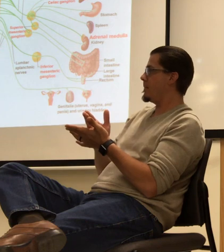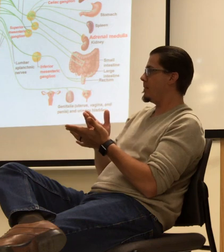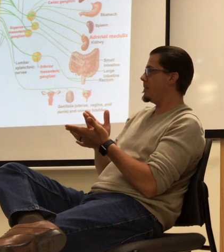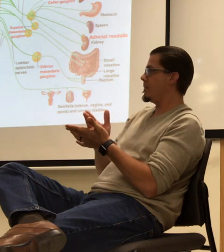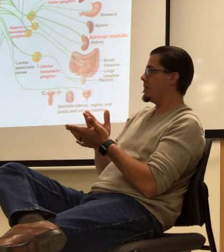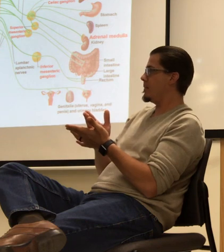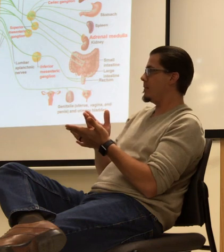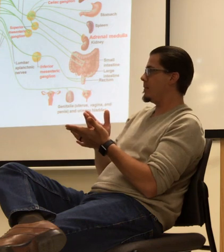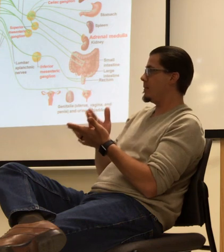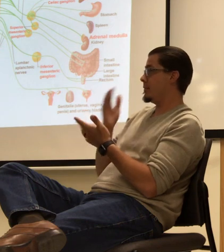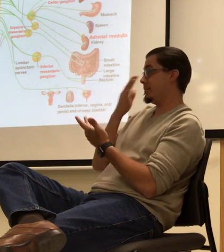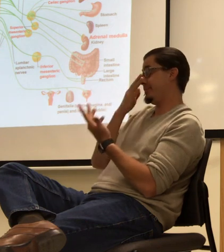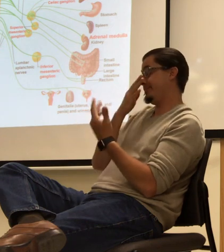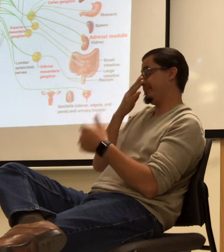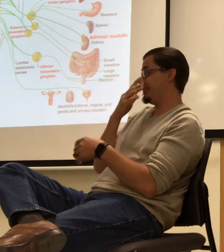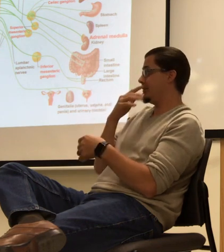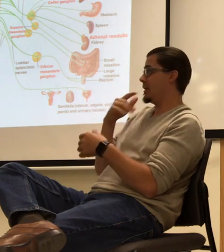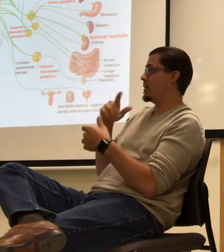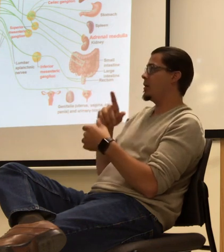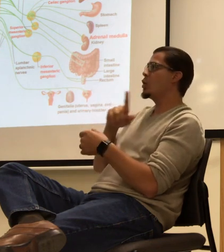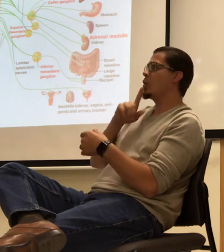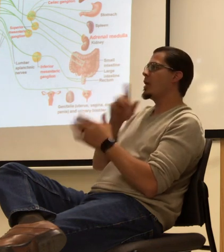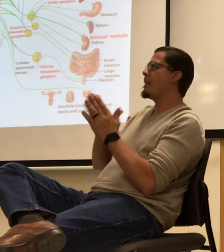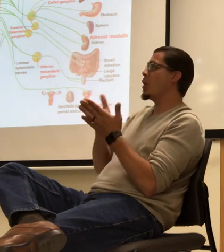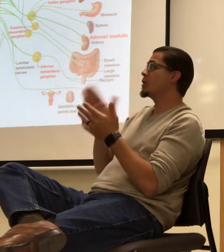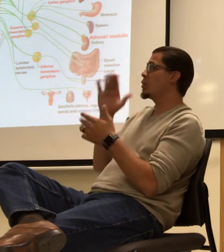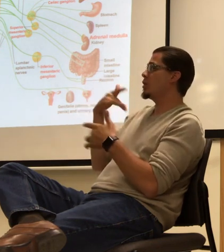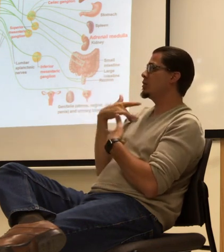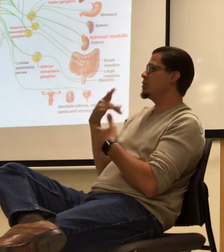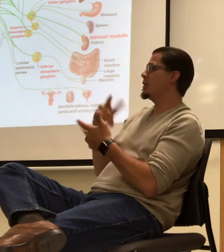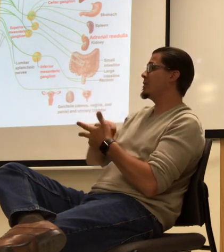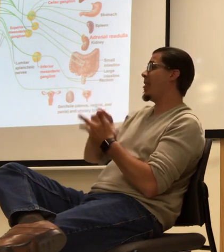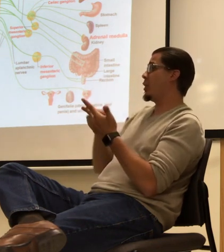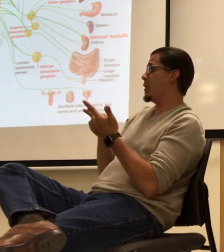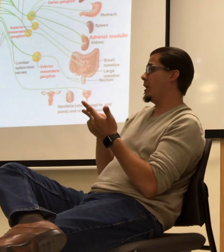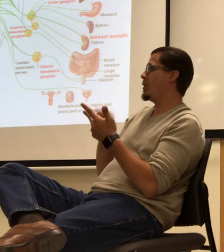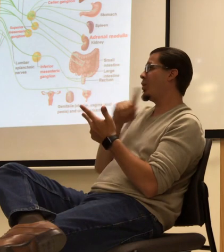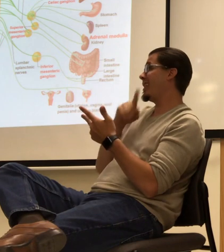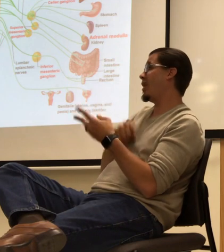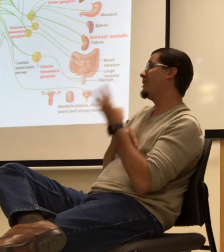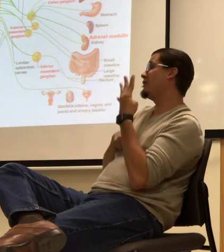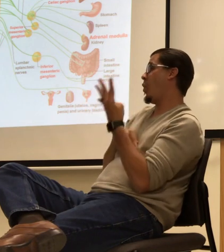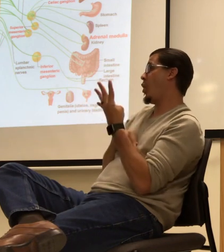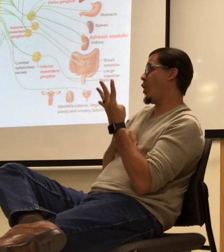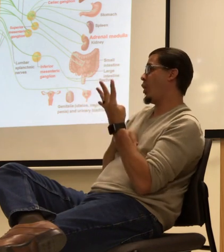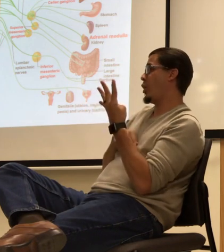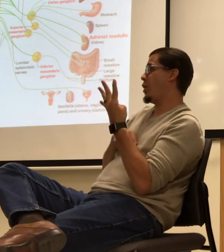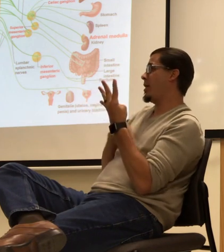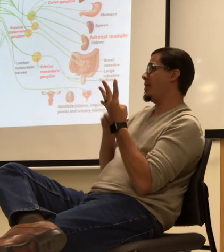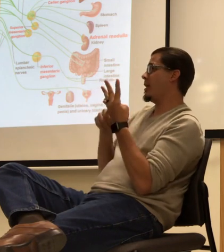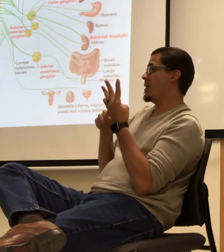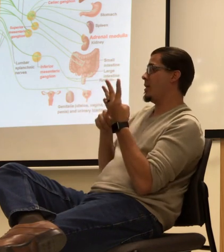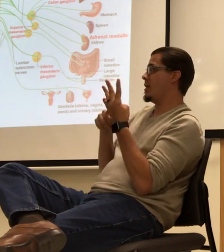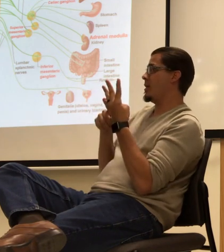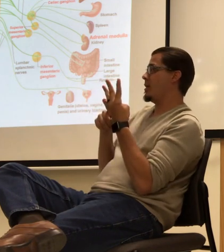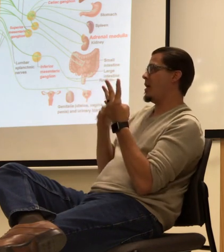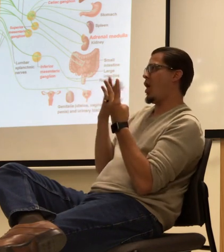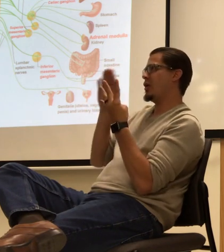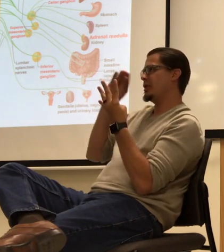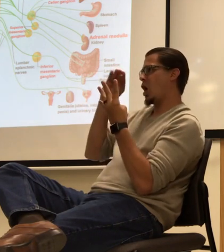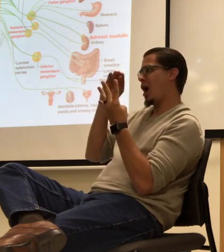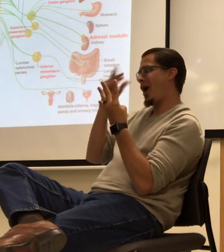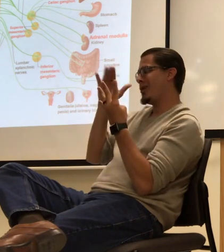exception. There's only one visceral target that just has the pre that goes all the way to it. I already taught it.